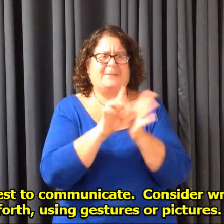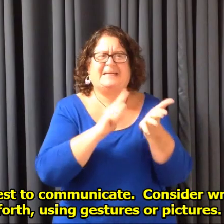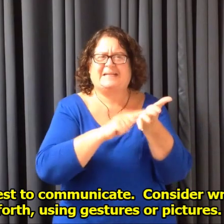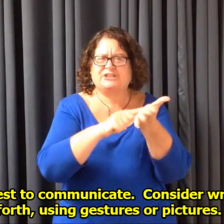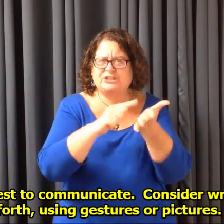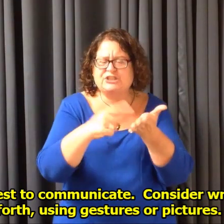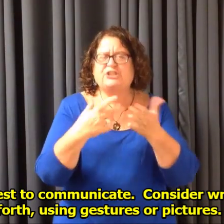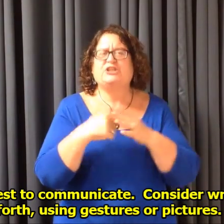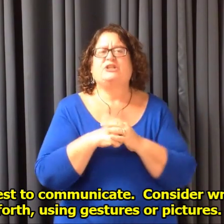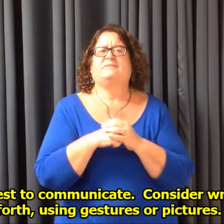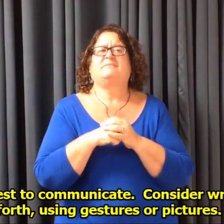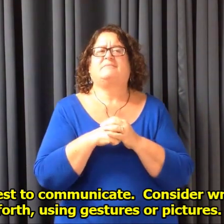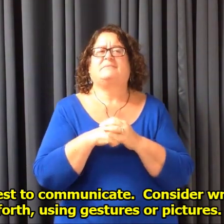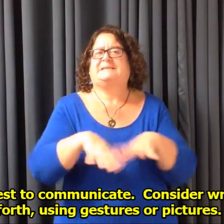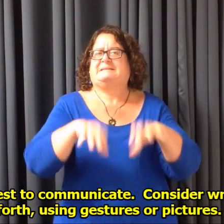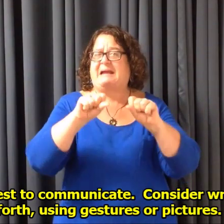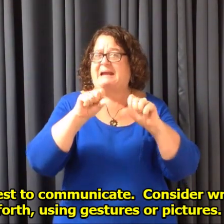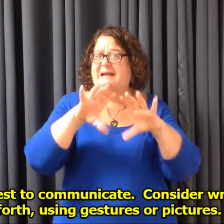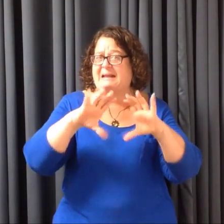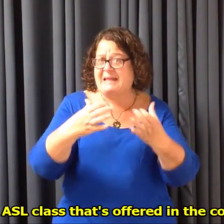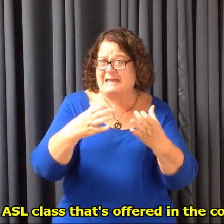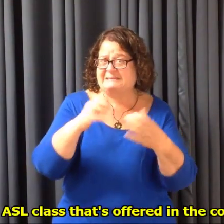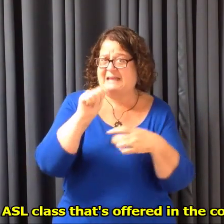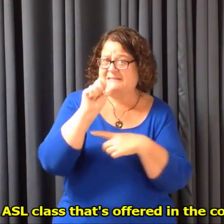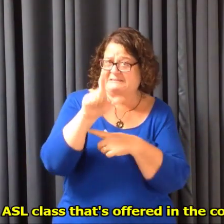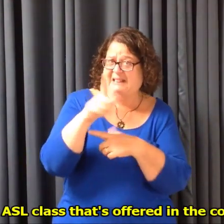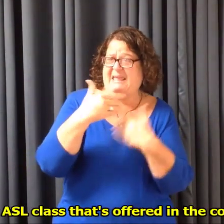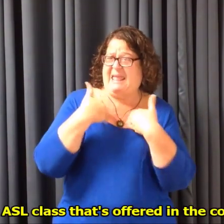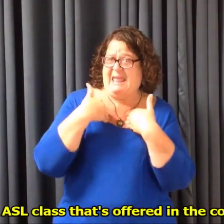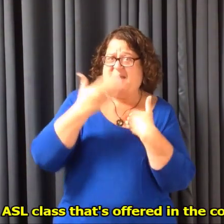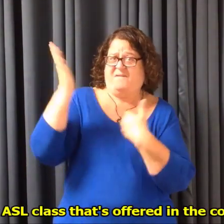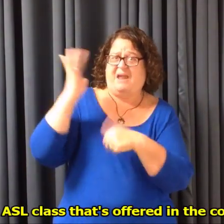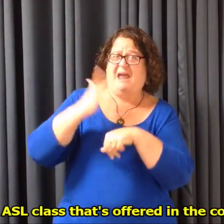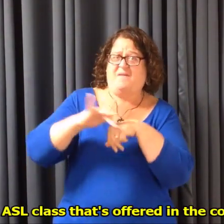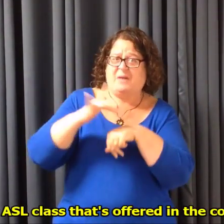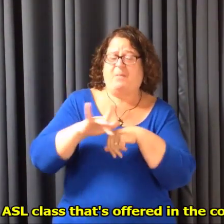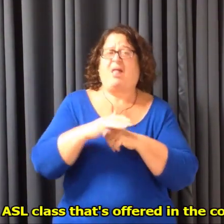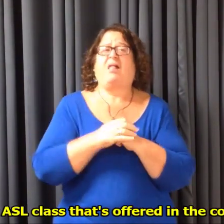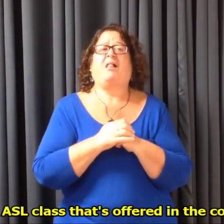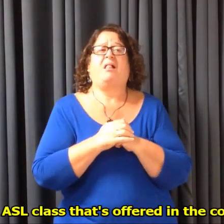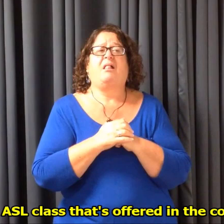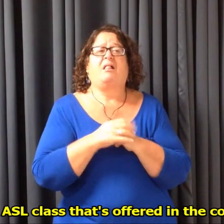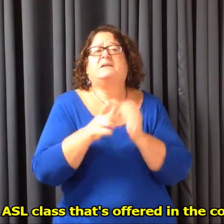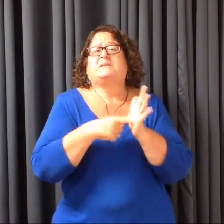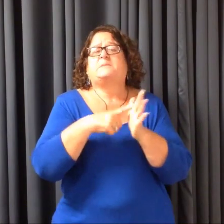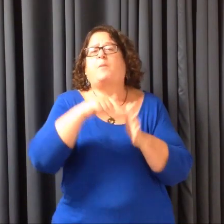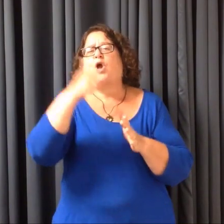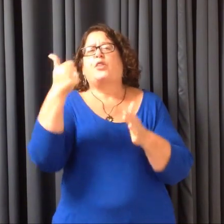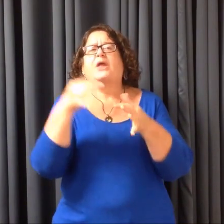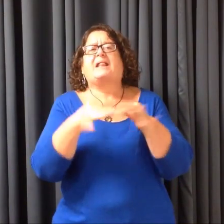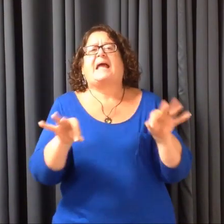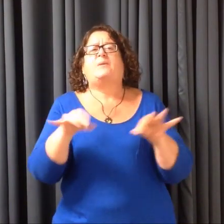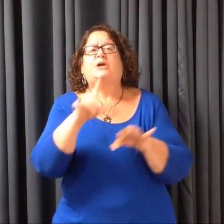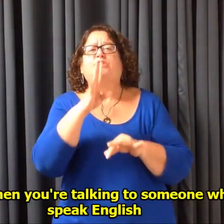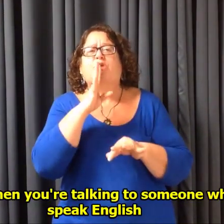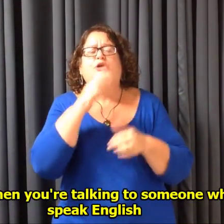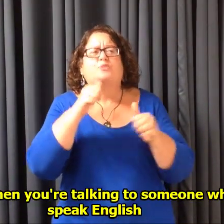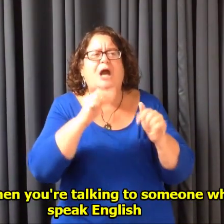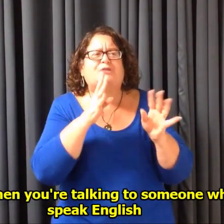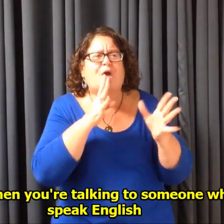forth, using gestures or pictures, maybe take an ASL class that's offered in the community. Sometimes when you're talking